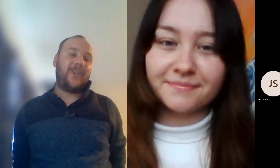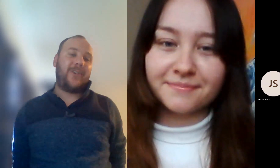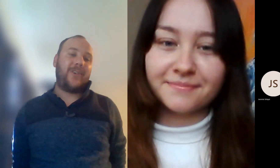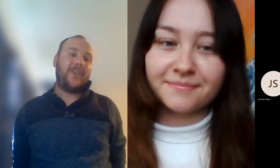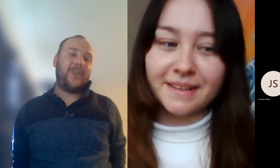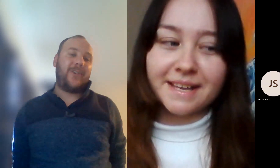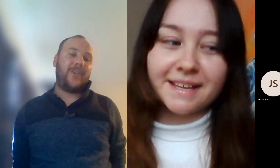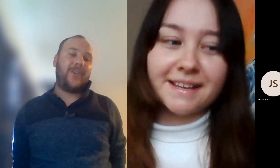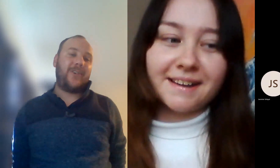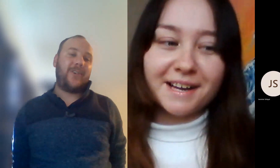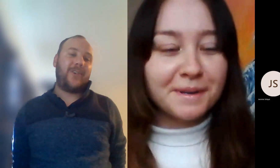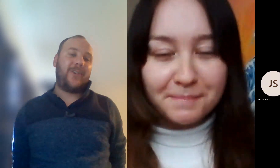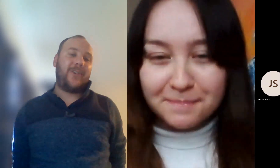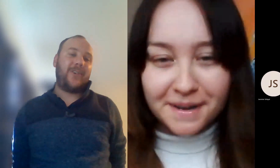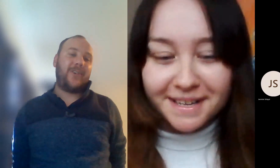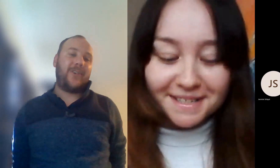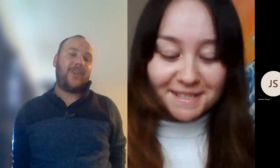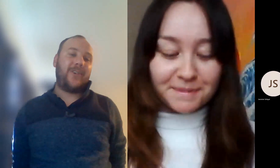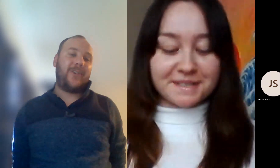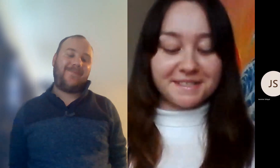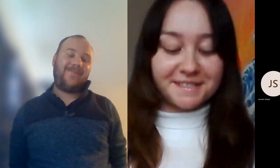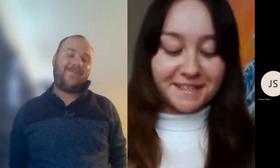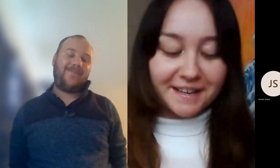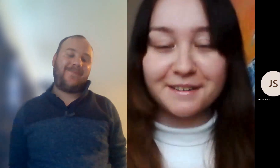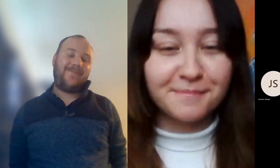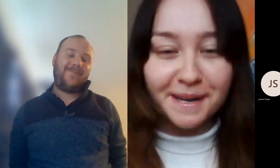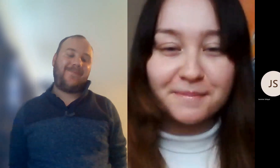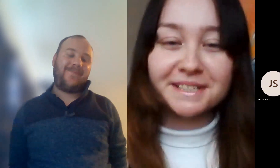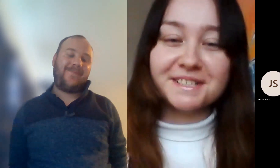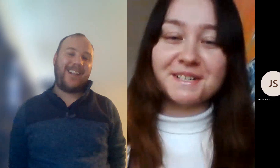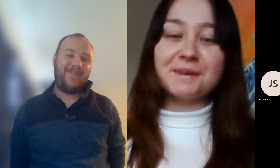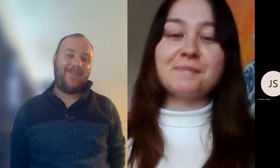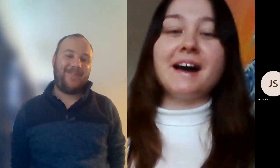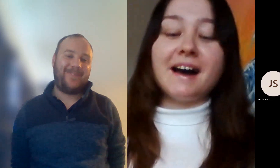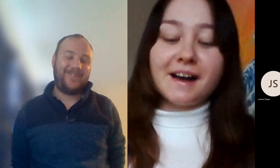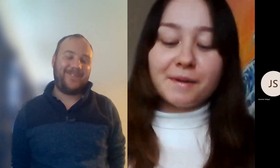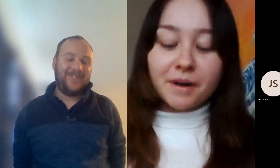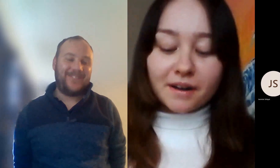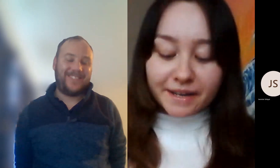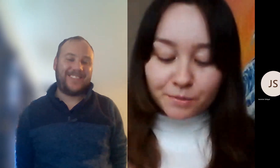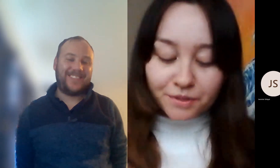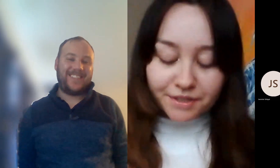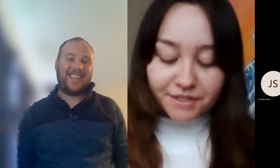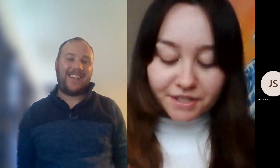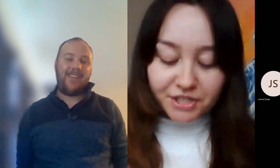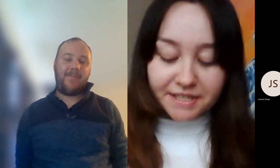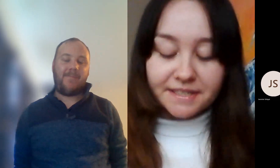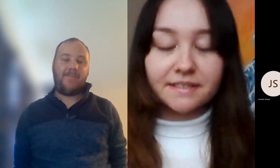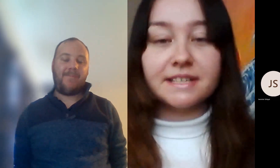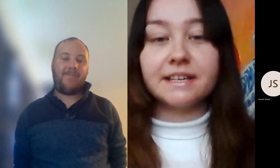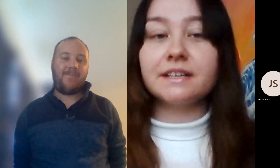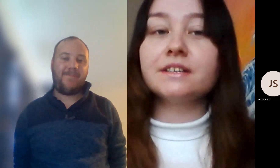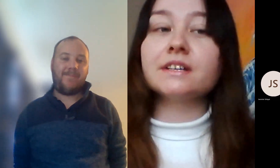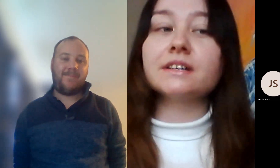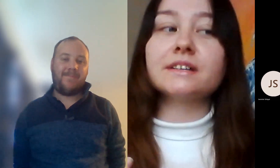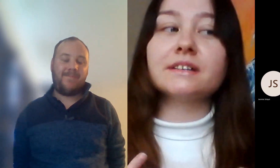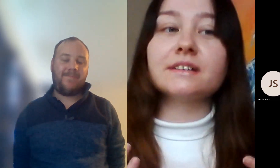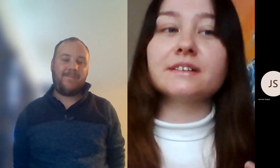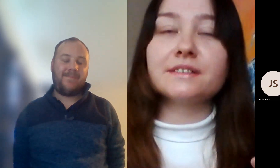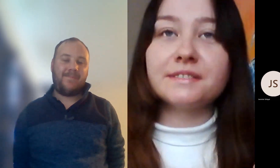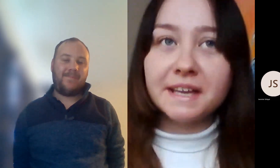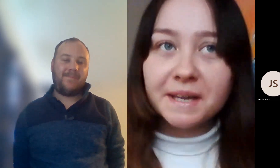it or not. I might be biased because I love my apprenticeship. I would suggest that